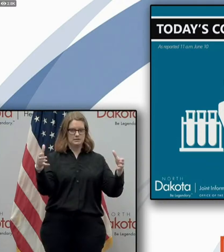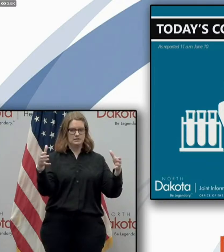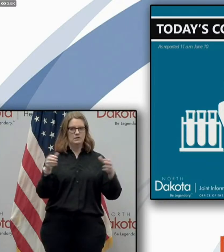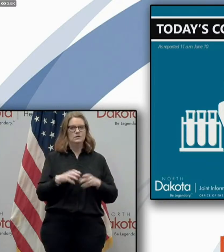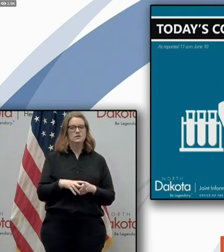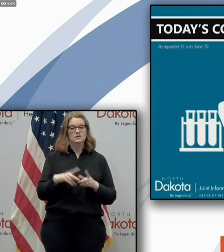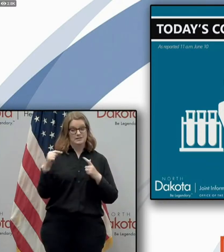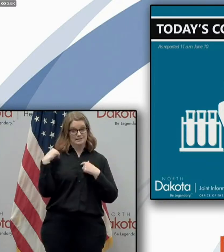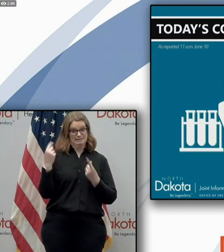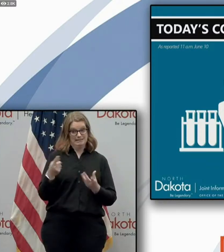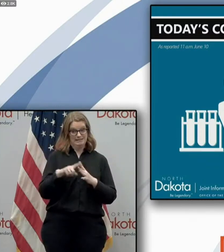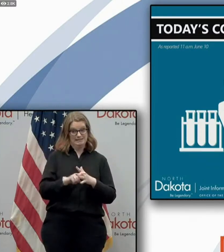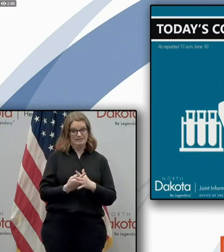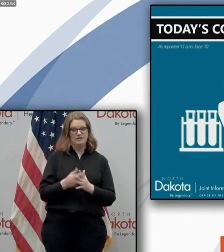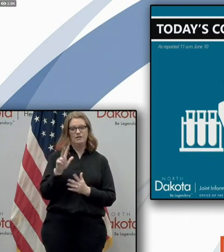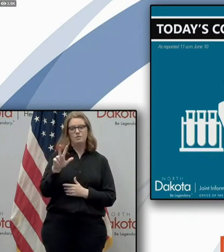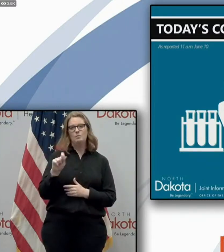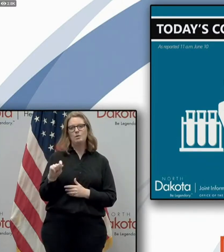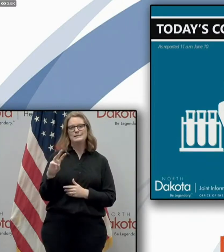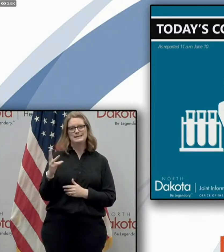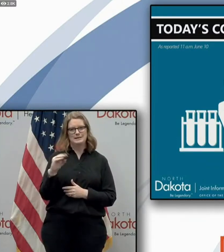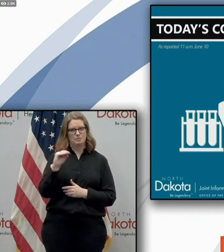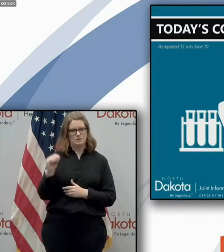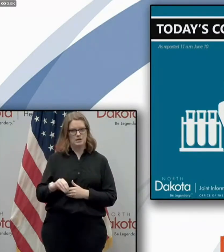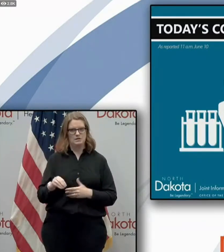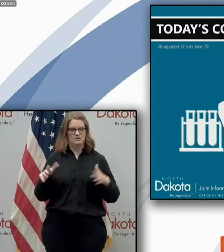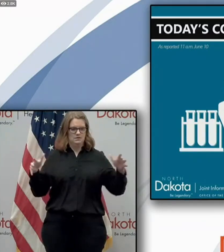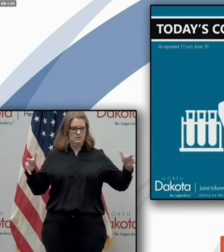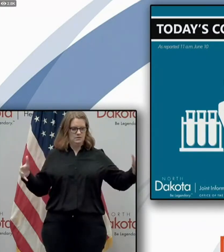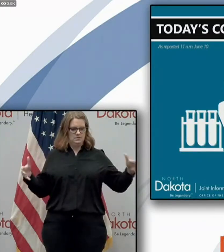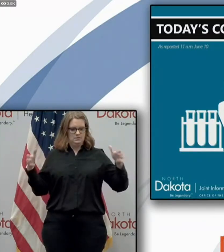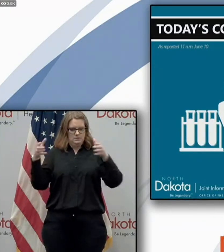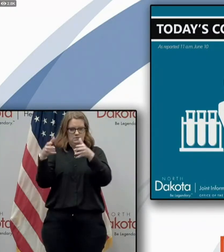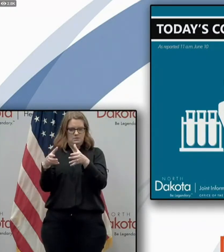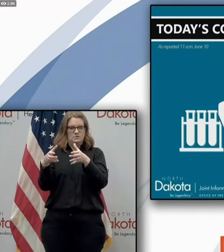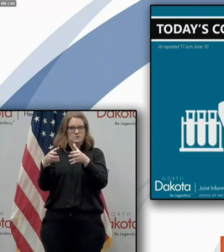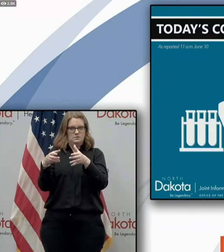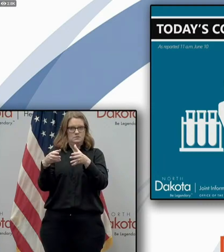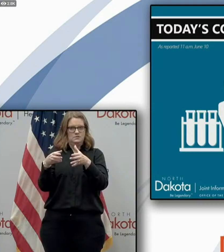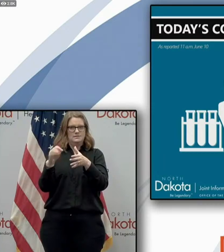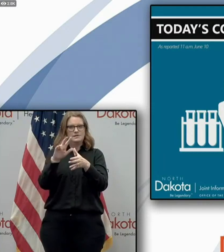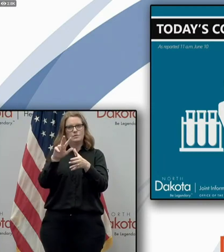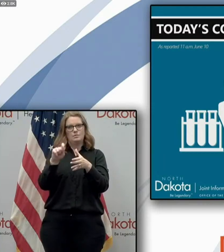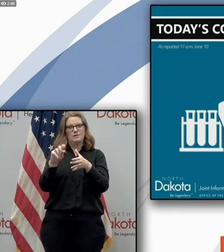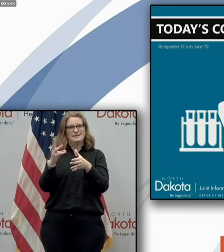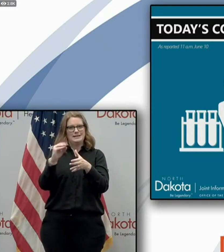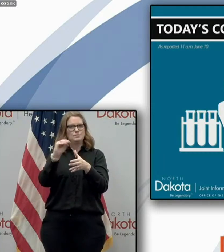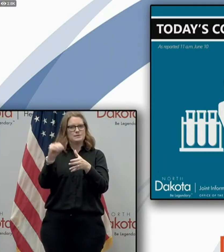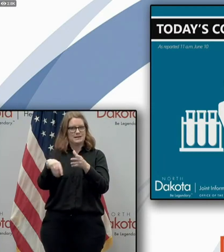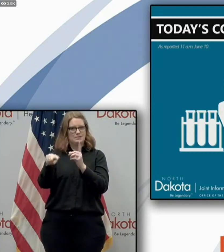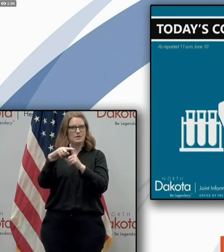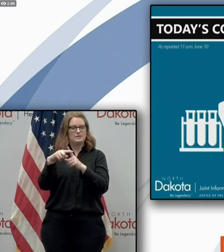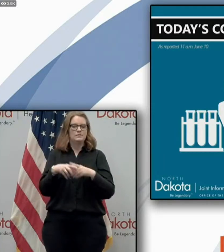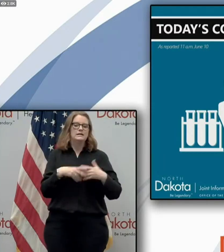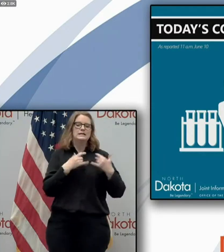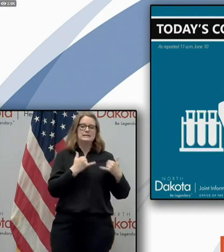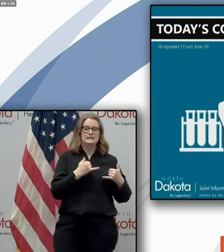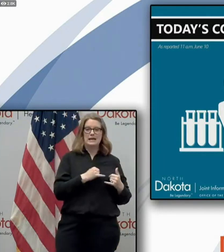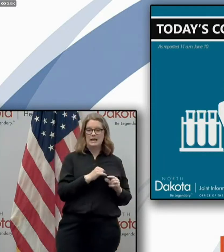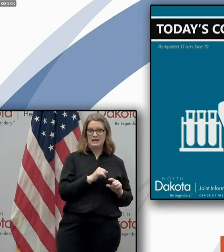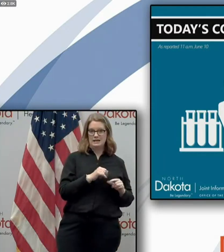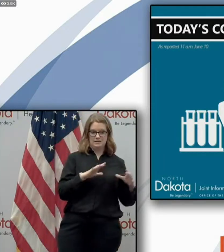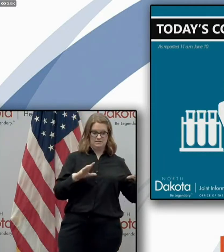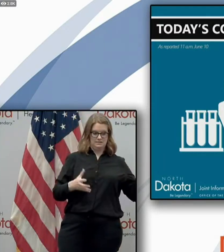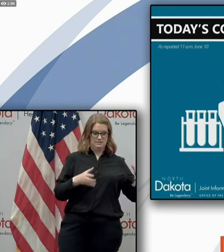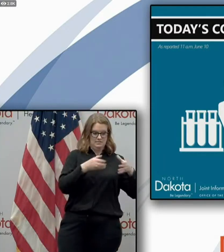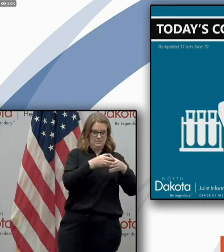entire pandemic, 3.6%. That's the whole run of this. But again, today's result 1.4, and over the